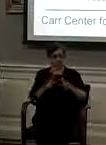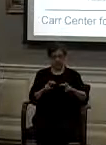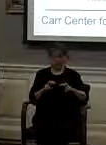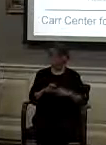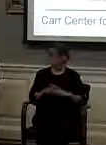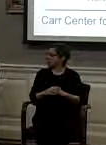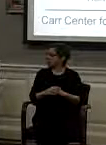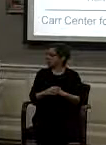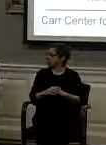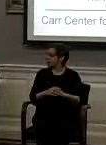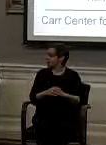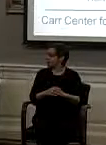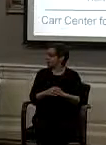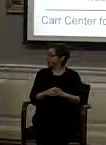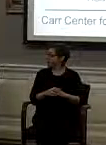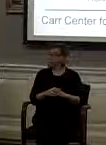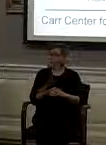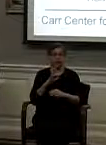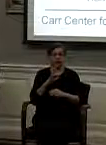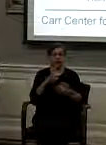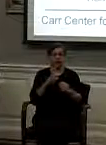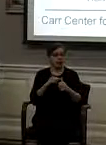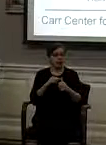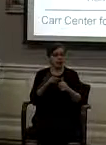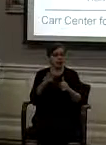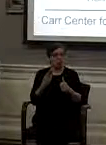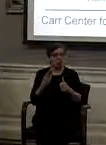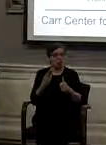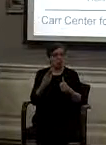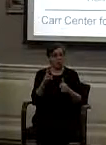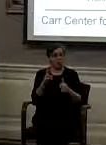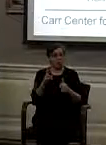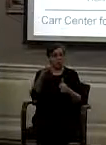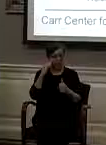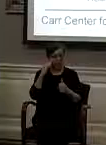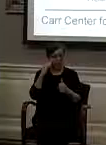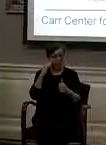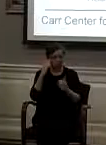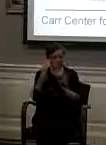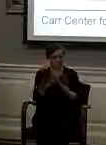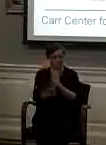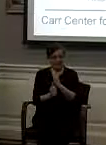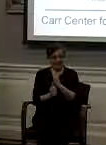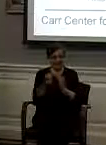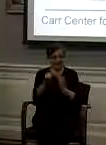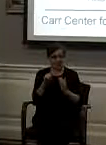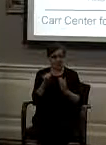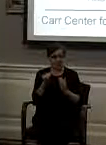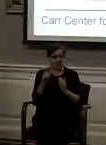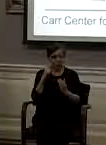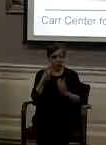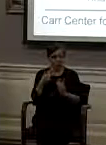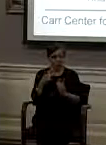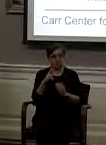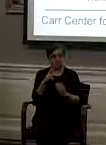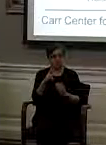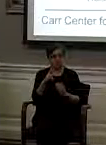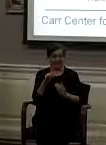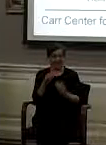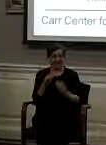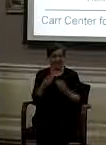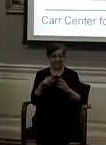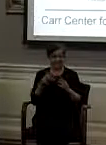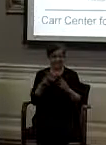This human rights education includes the development of human rights knowledge and related skills and tools for praxis within a community